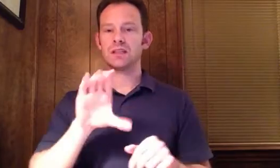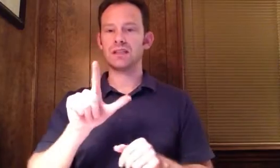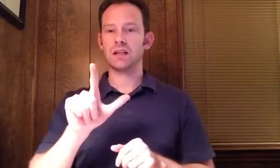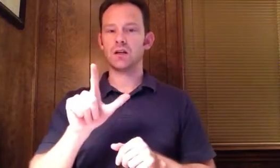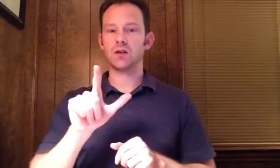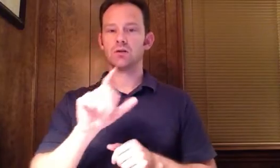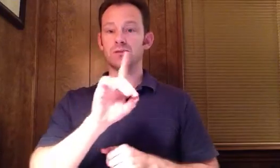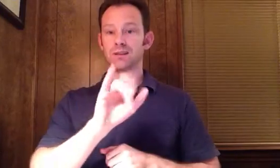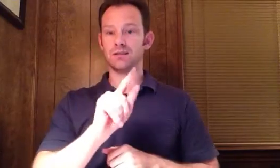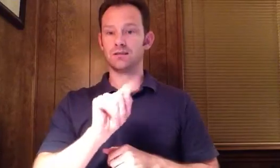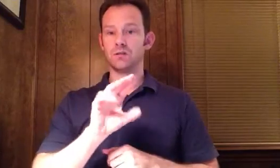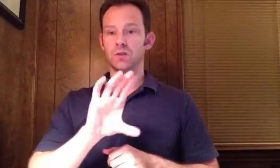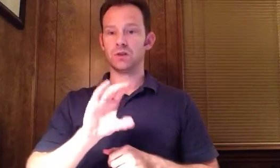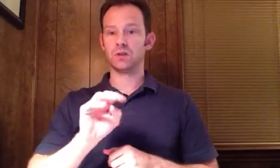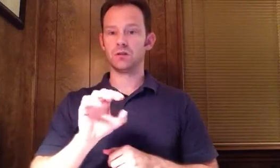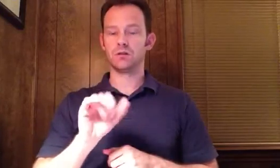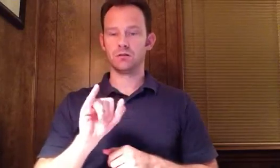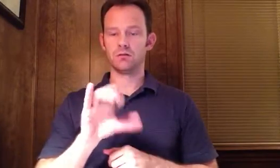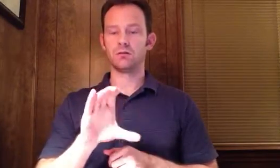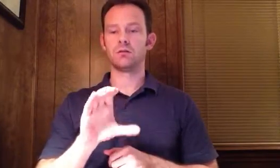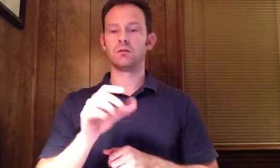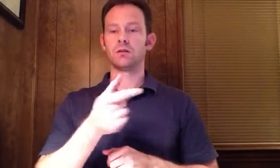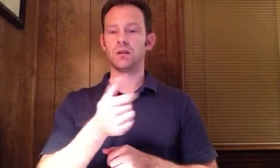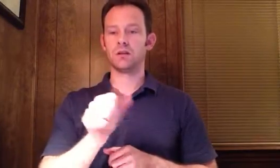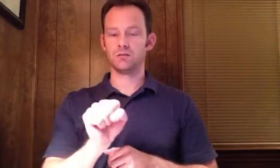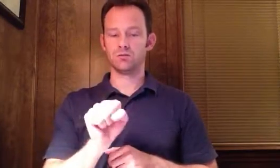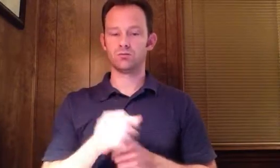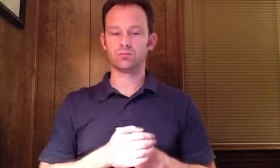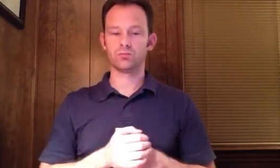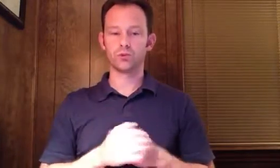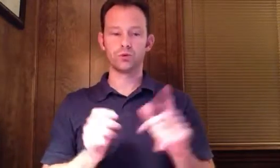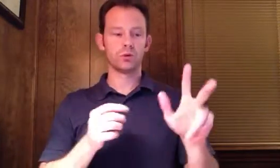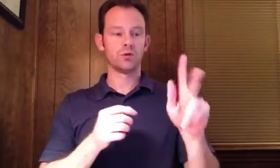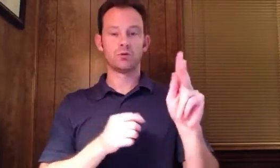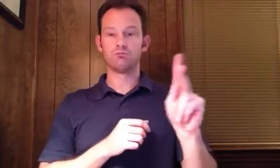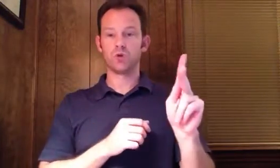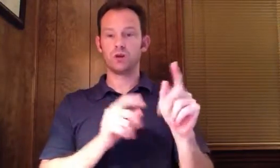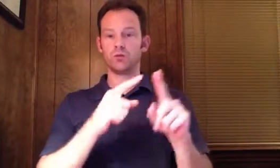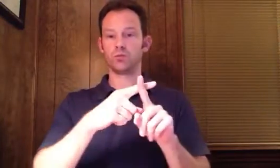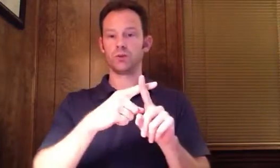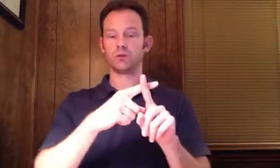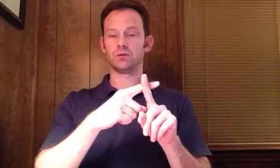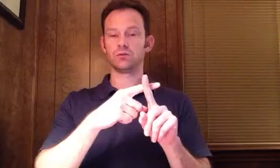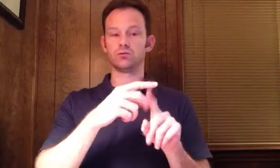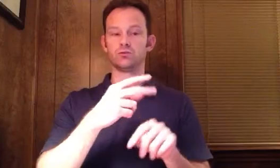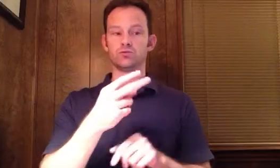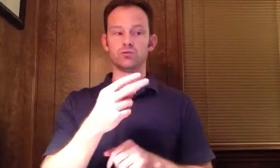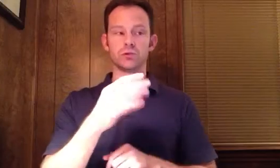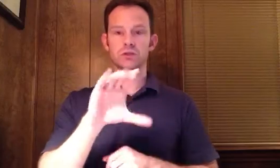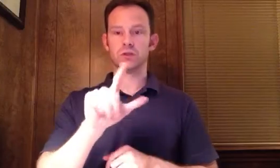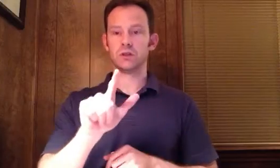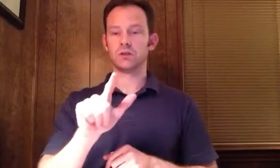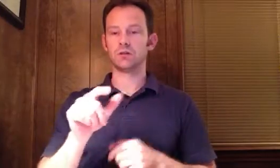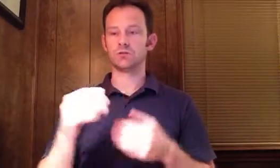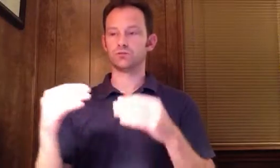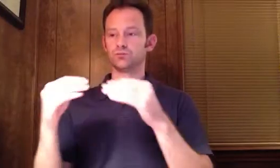gas. When the 2 react, we get a compound potassium chloride, KCl. Why KCl? Because